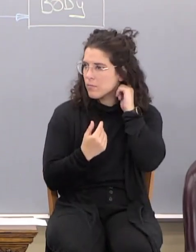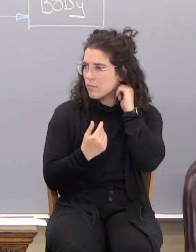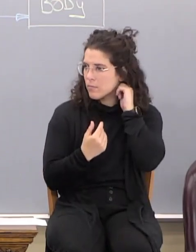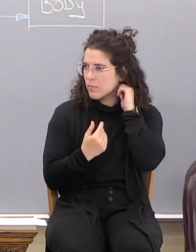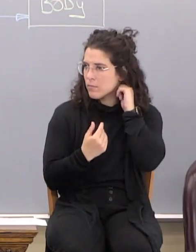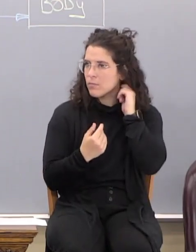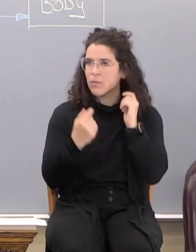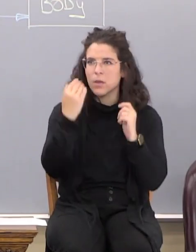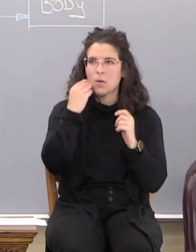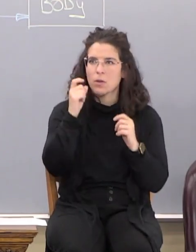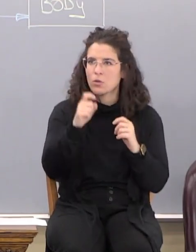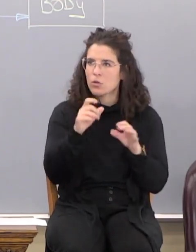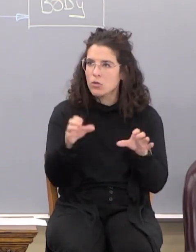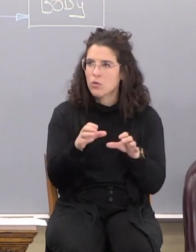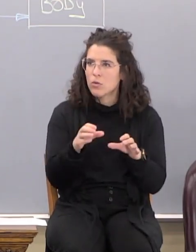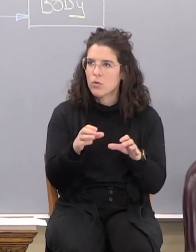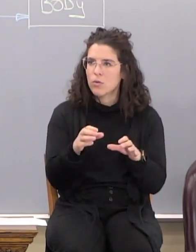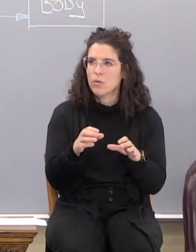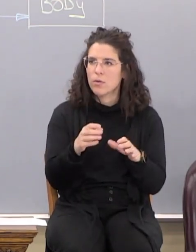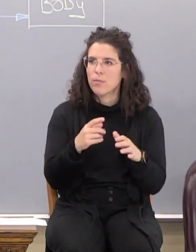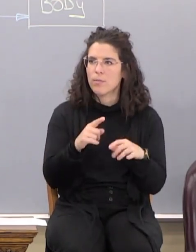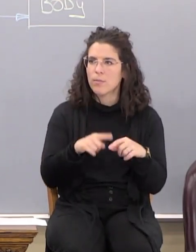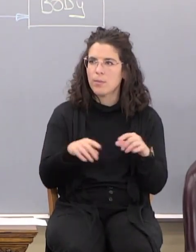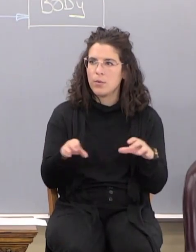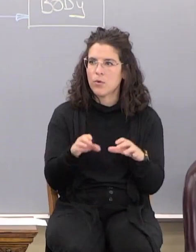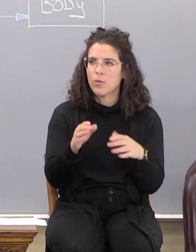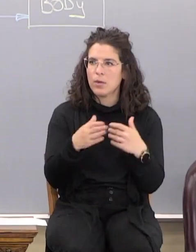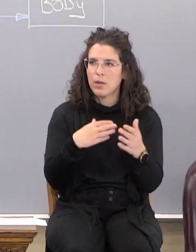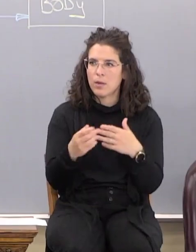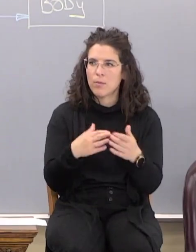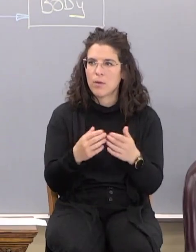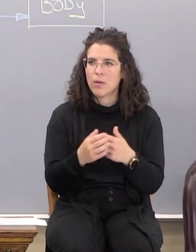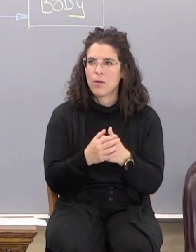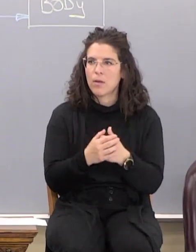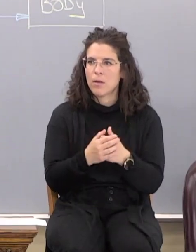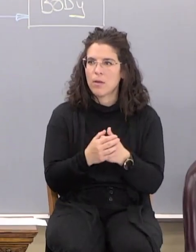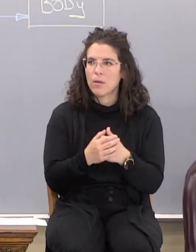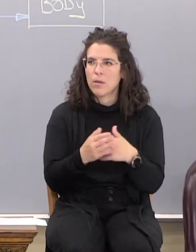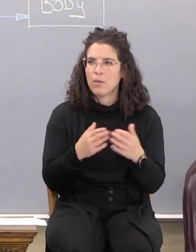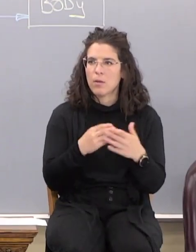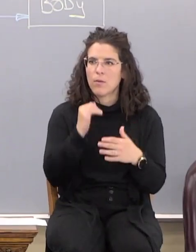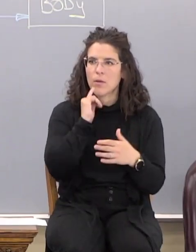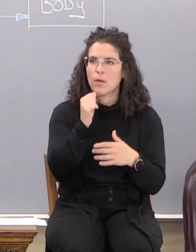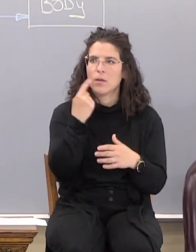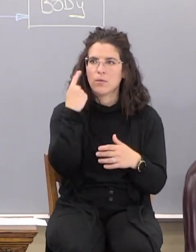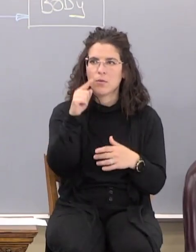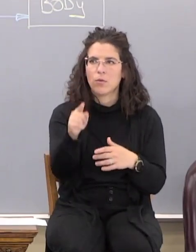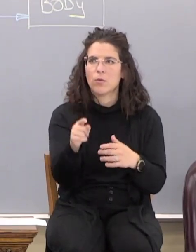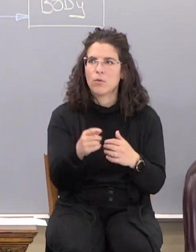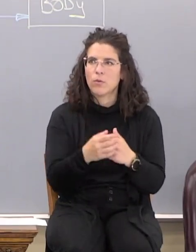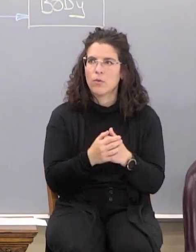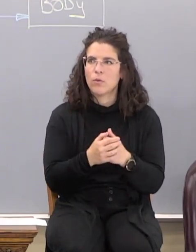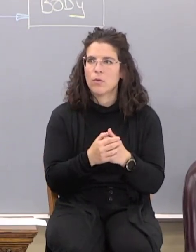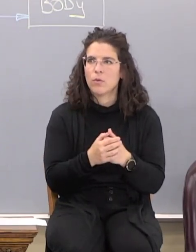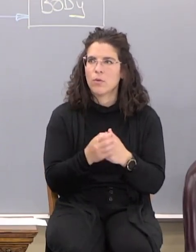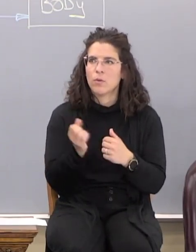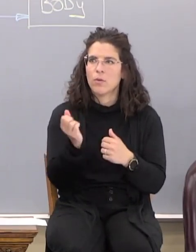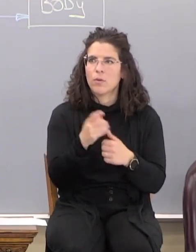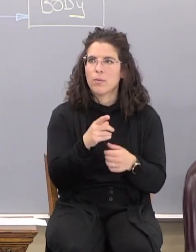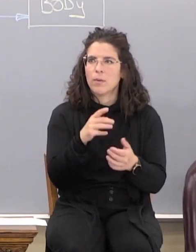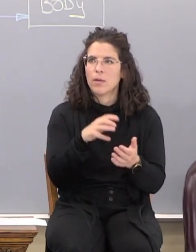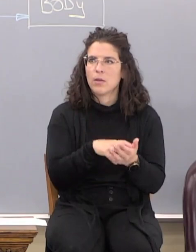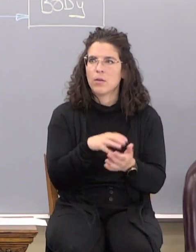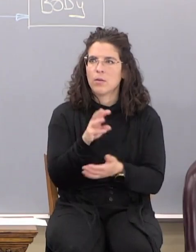I know I shouldn't do it. I don't want to do it, but I'm doing it anyway. Whatever it is for you. Back over in chapter